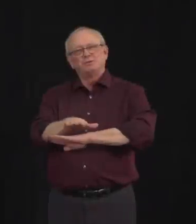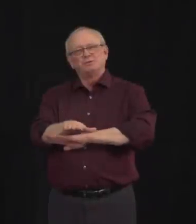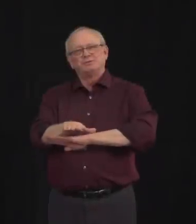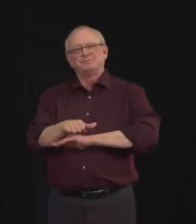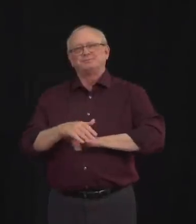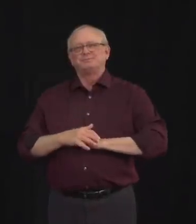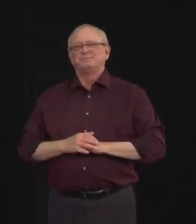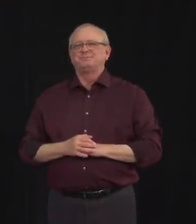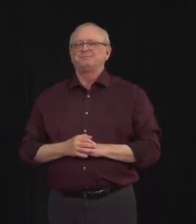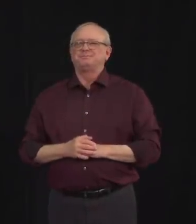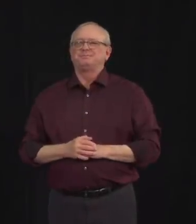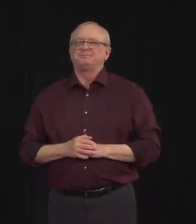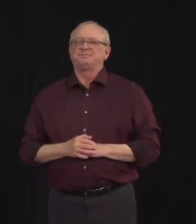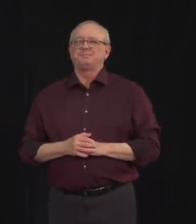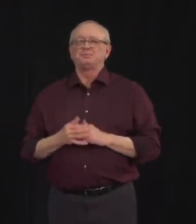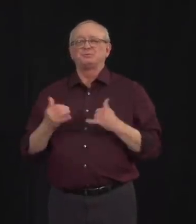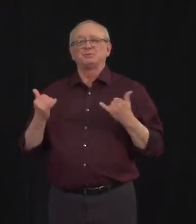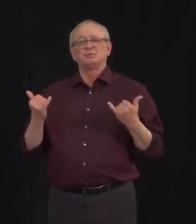Today, I am pleased to report